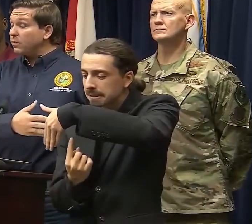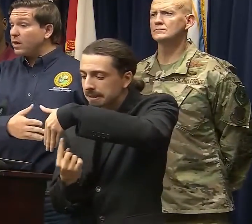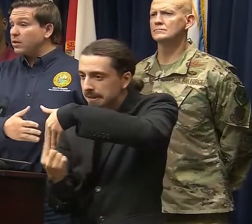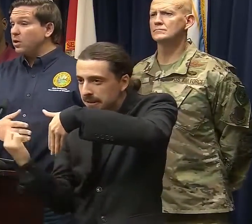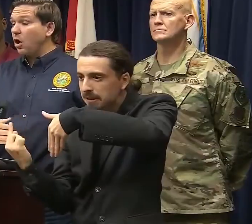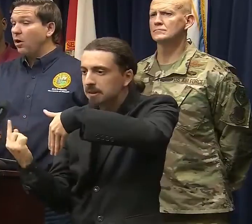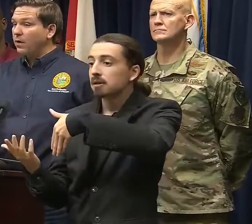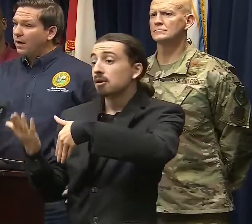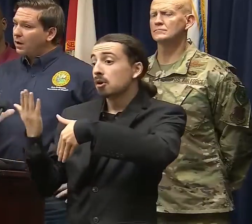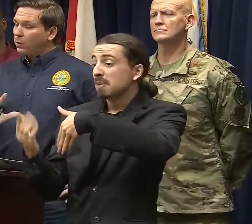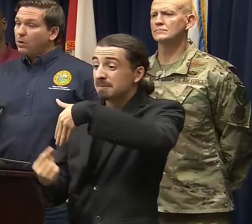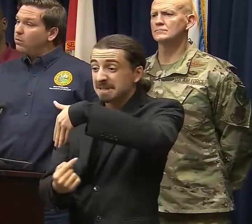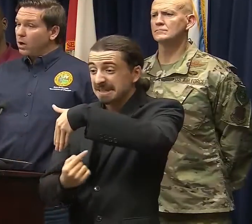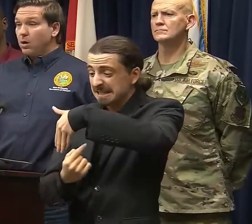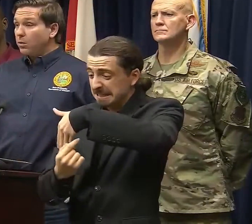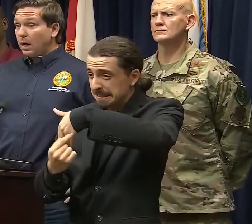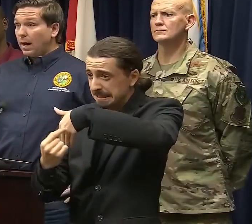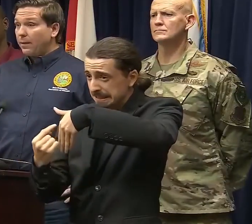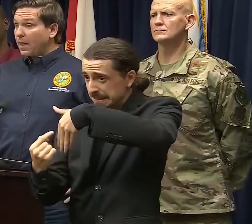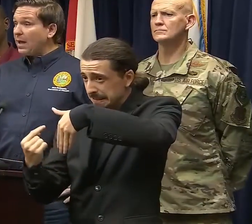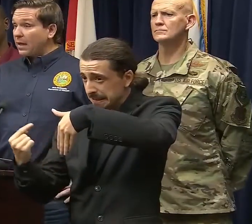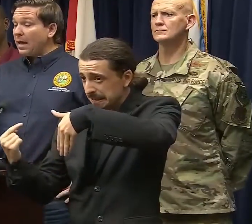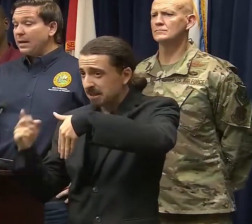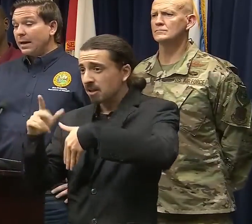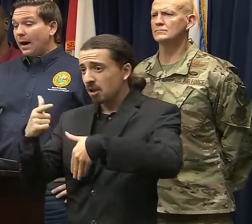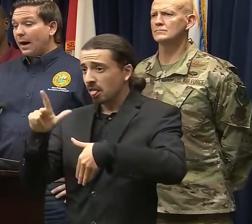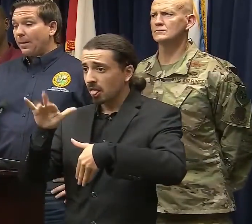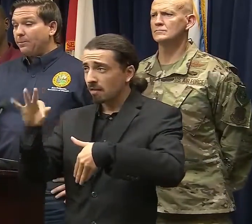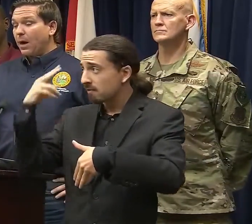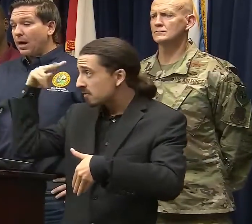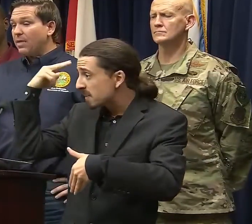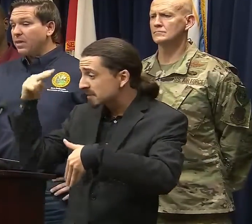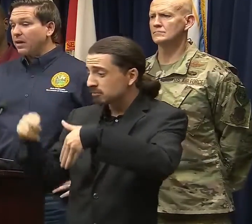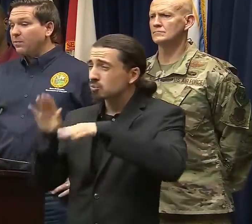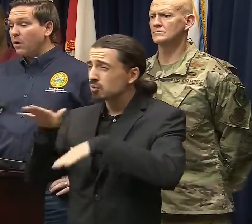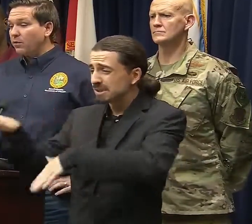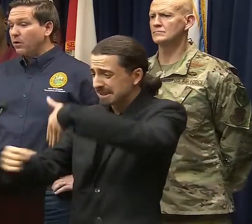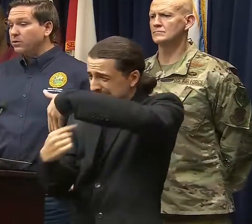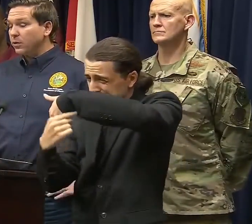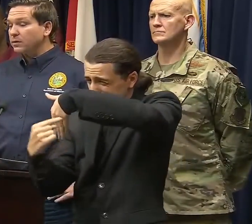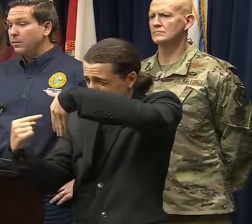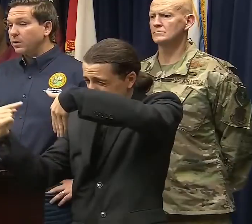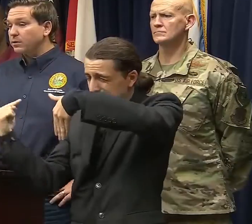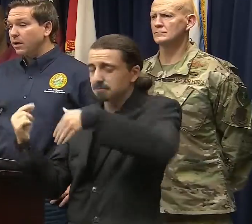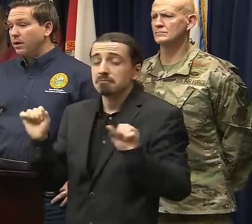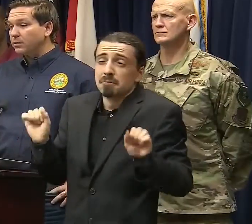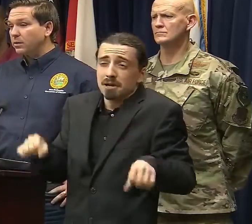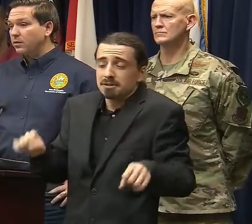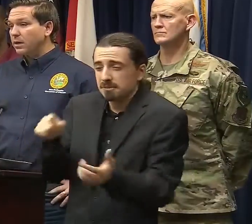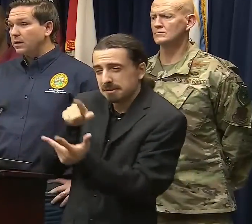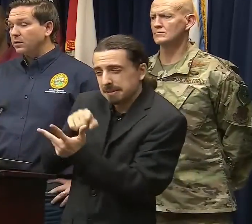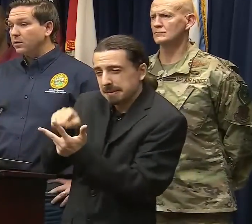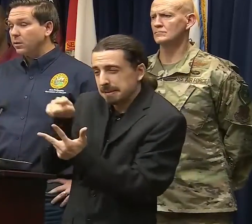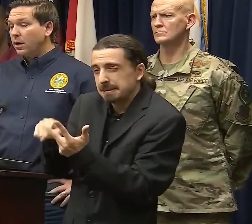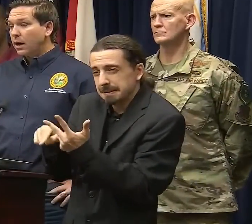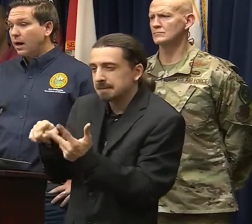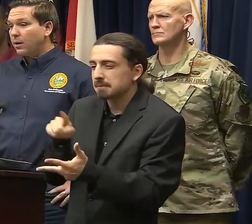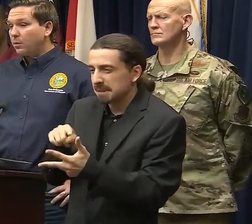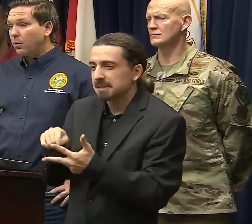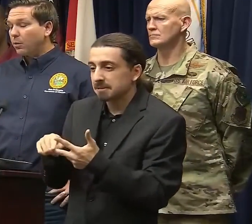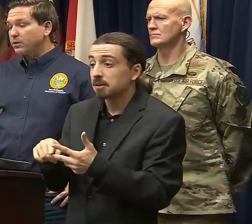Coast or even into the Gulf? We don't know that yet, but I think if folks are in some of those areas, they need to